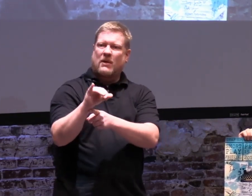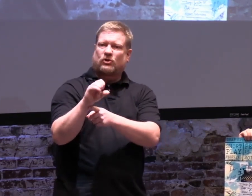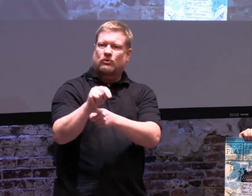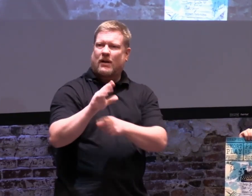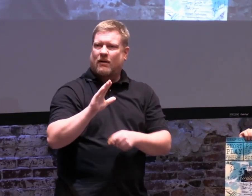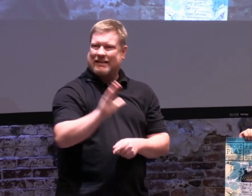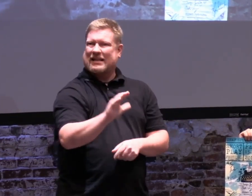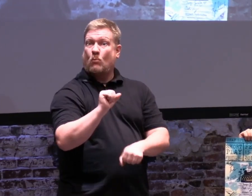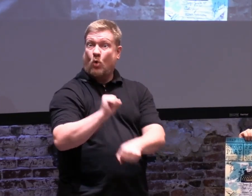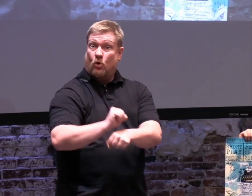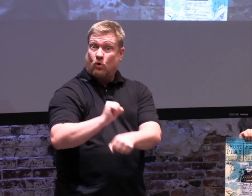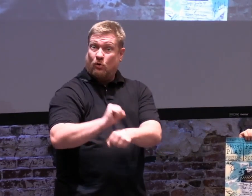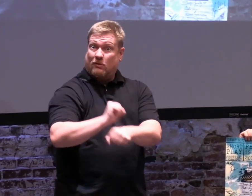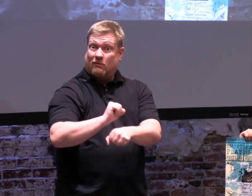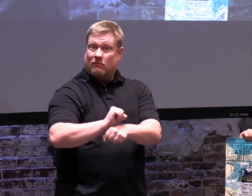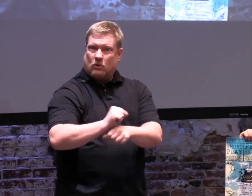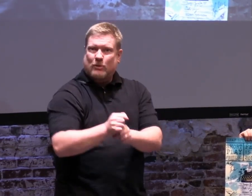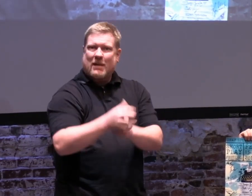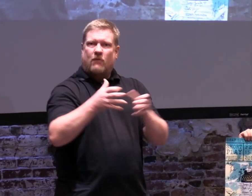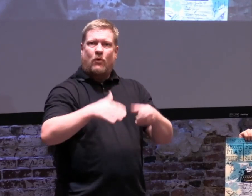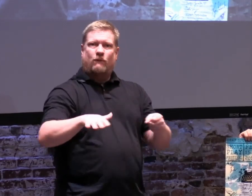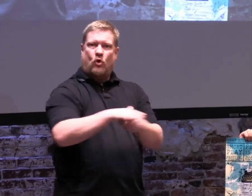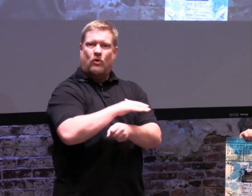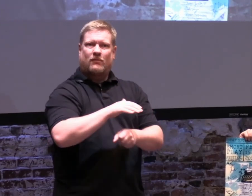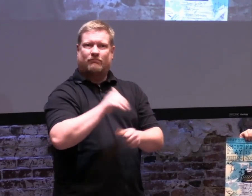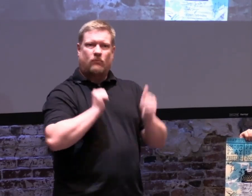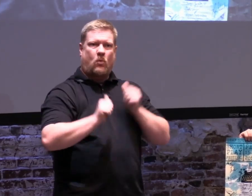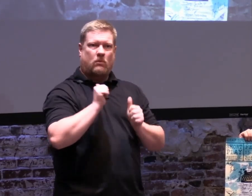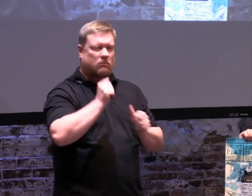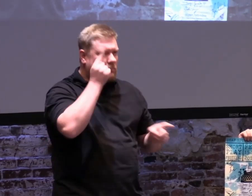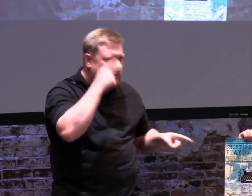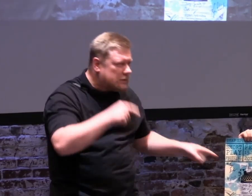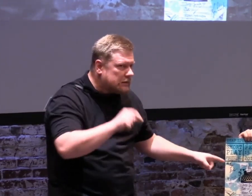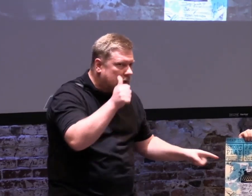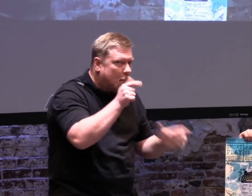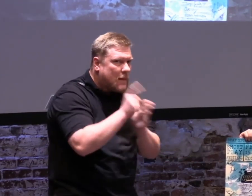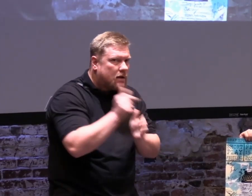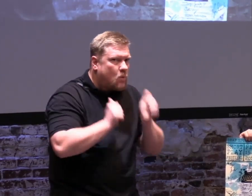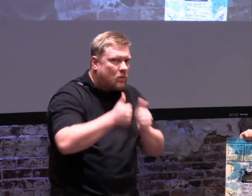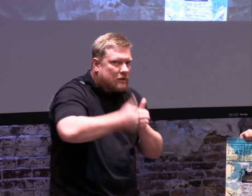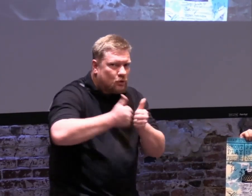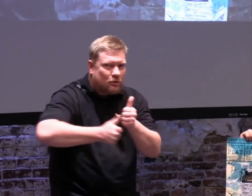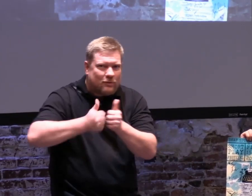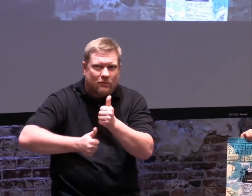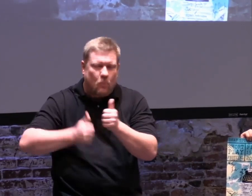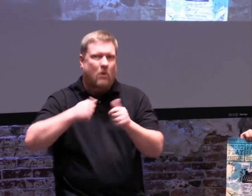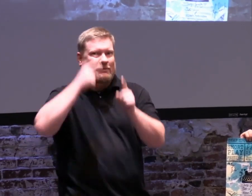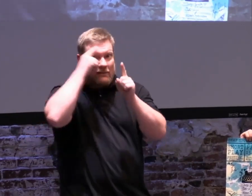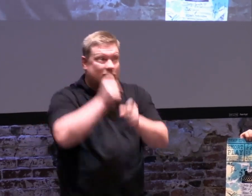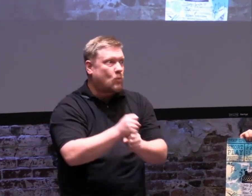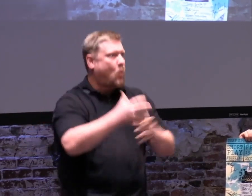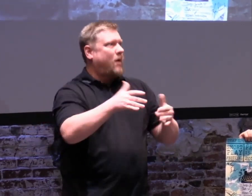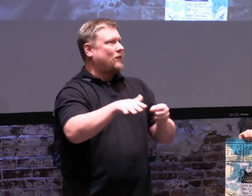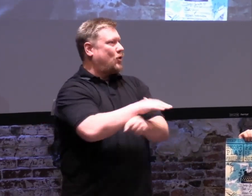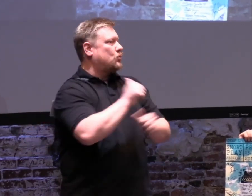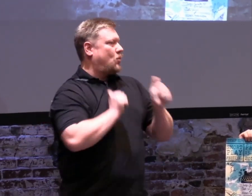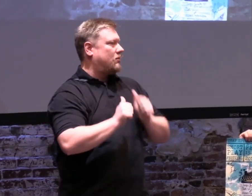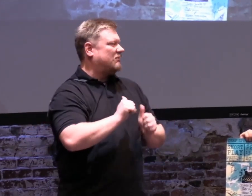capability of finding our kind of work, a full platform to be fully produced. And these were a series